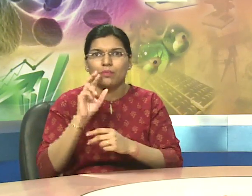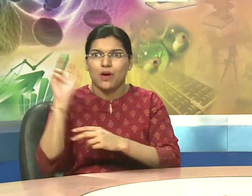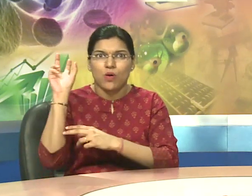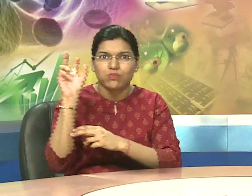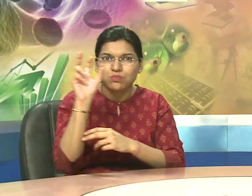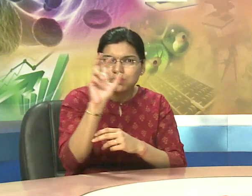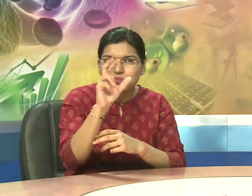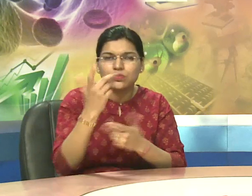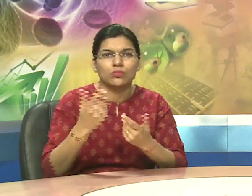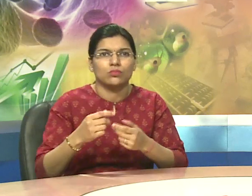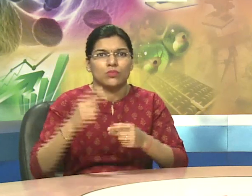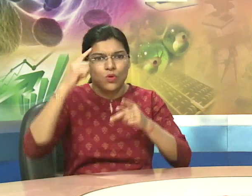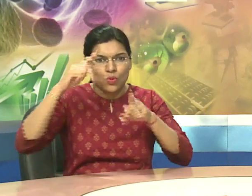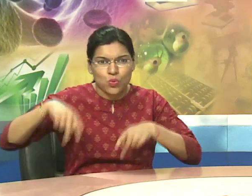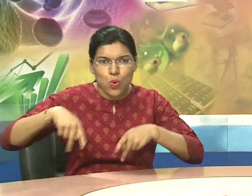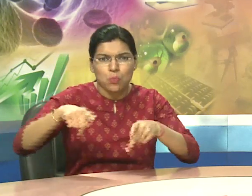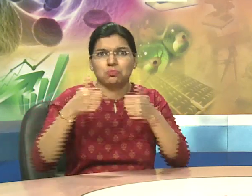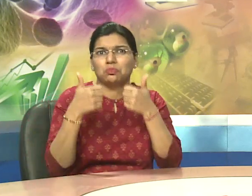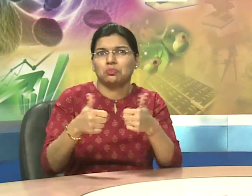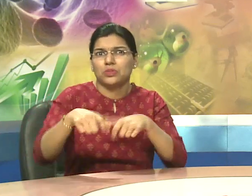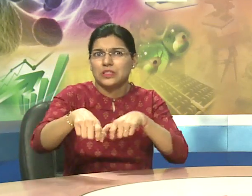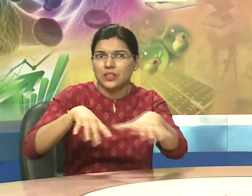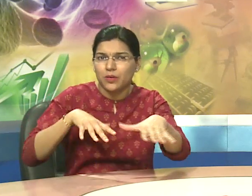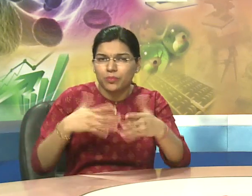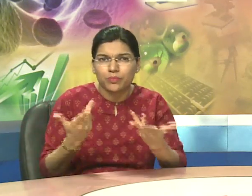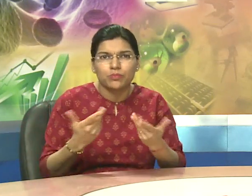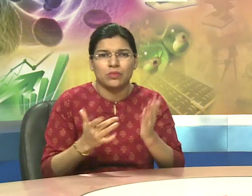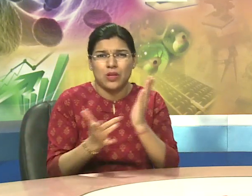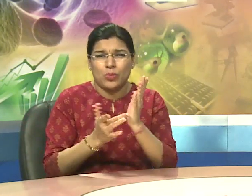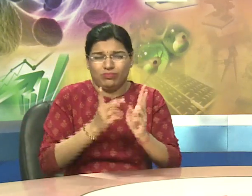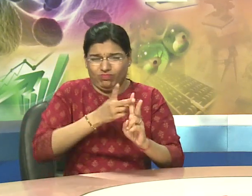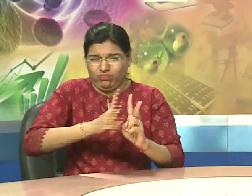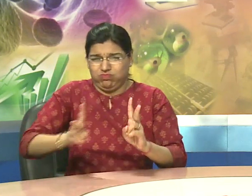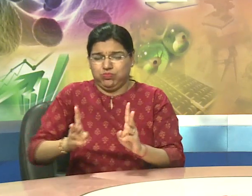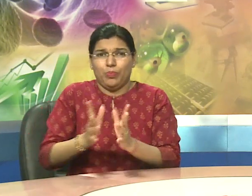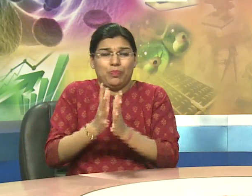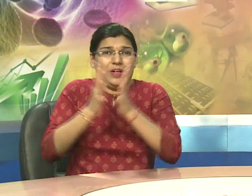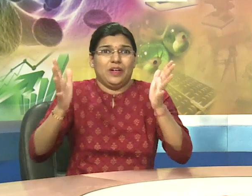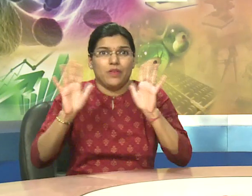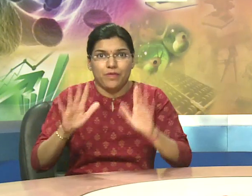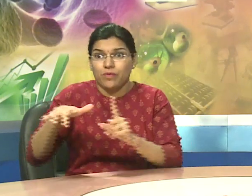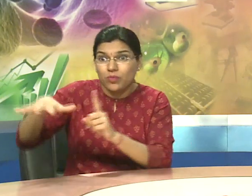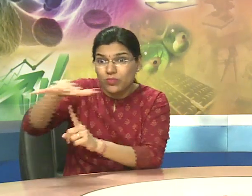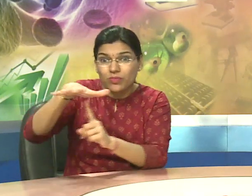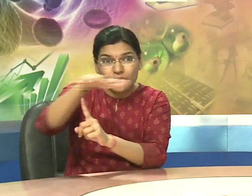Cities which have technology, metro, malls, good roads. There are different kind of